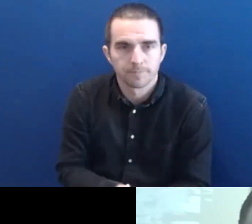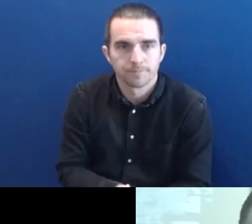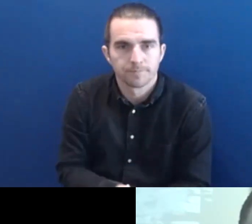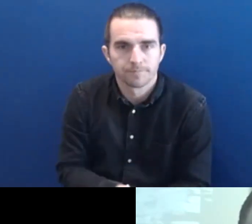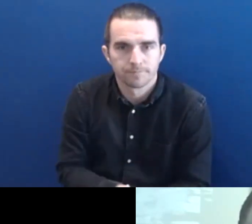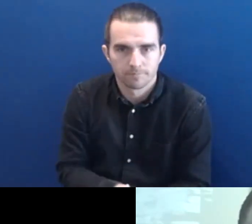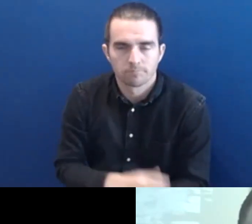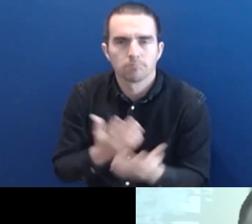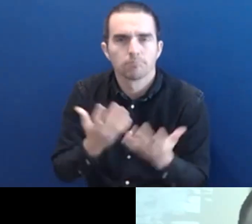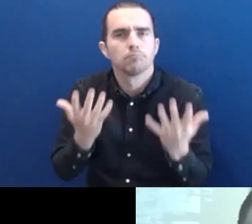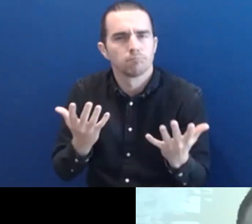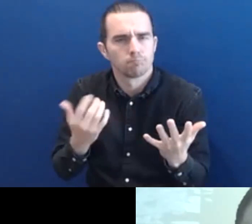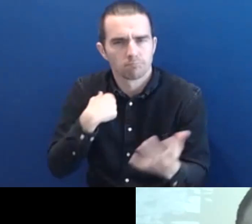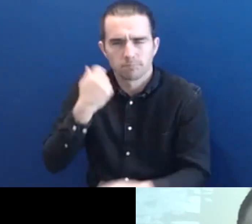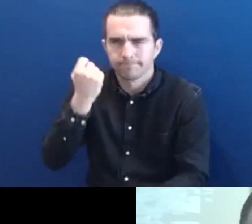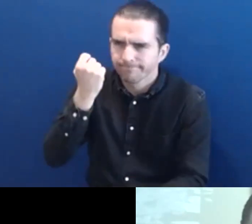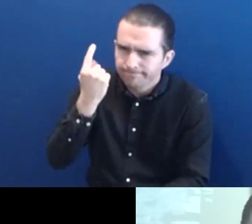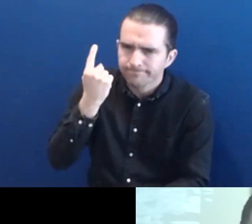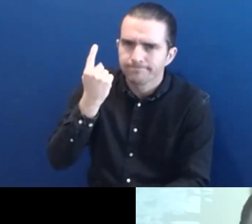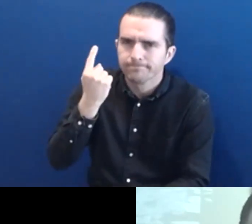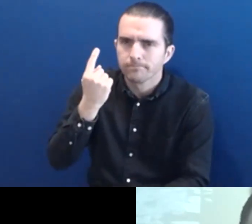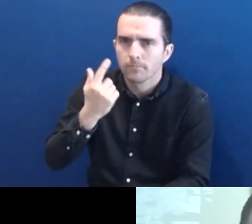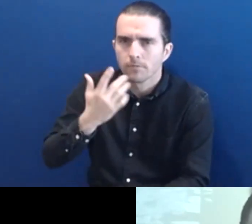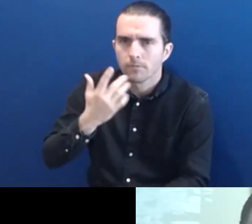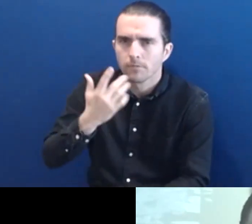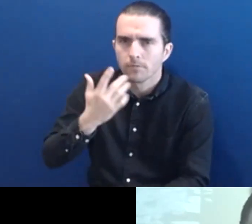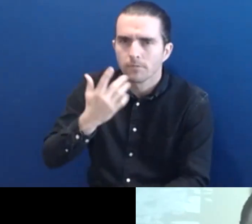before, that people with disabilities are now